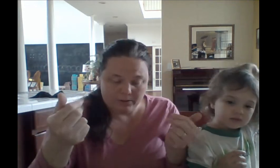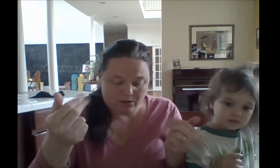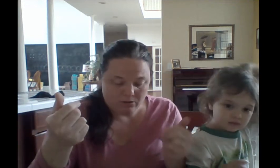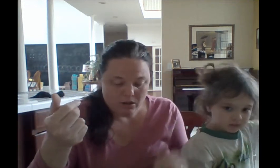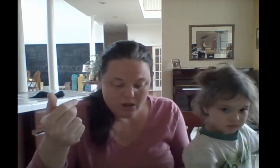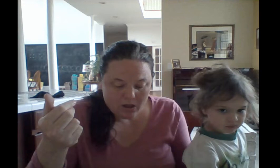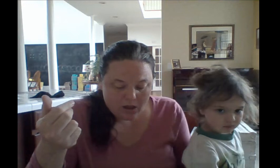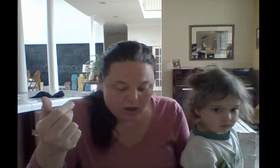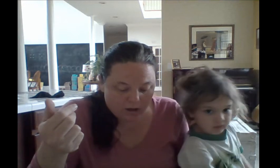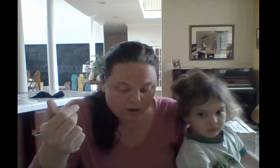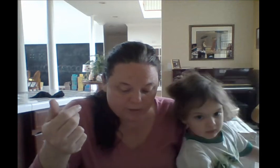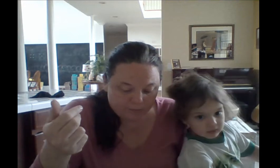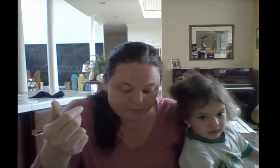LOL.